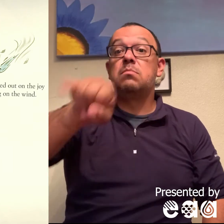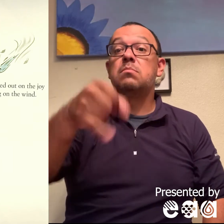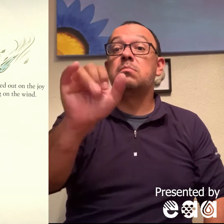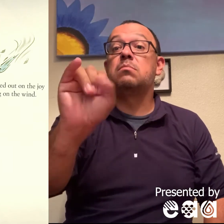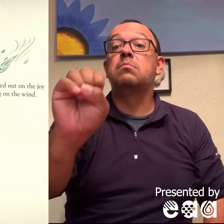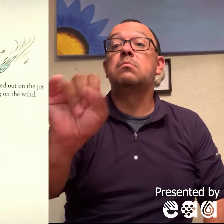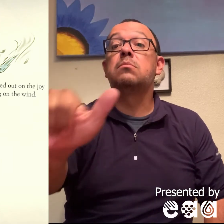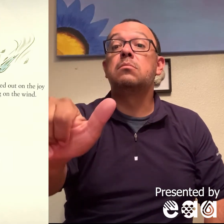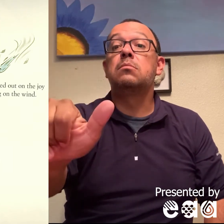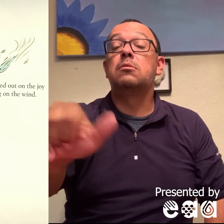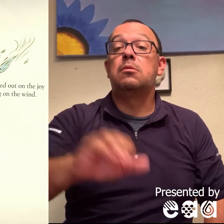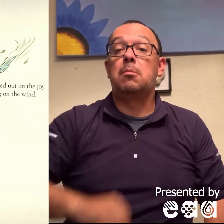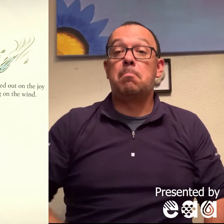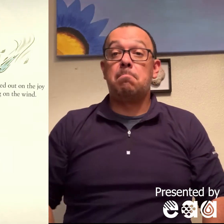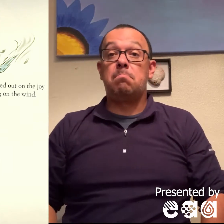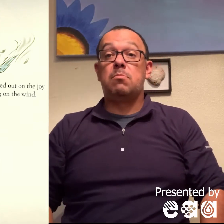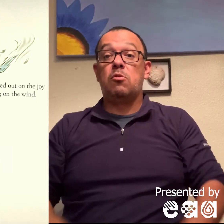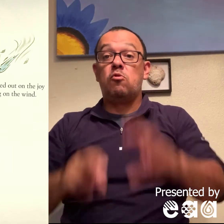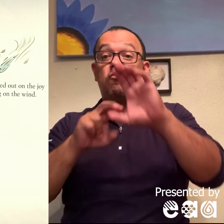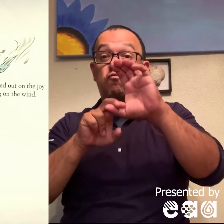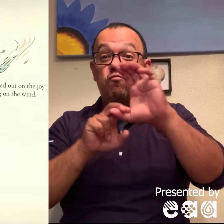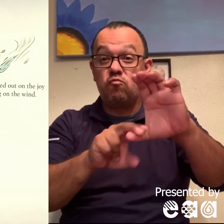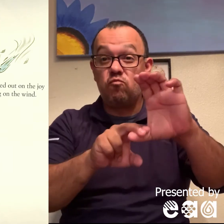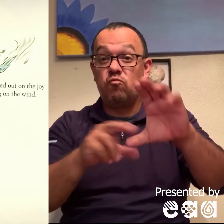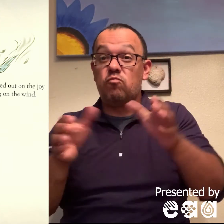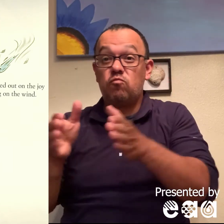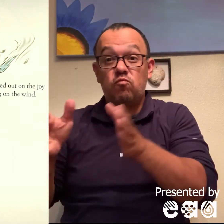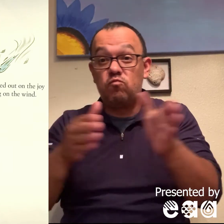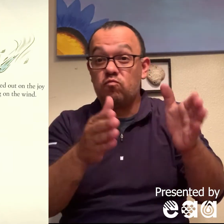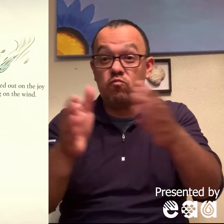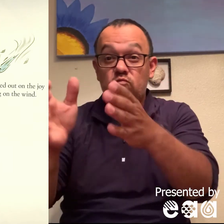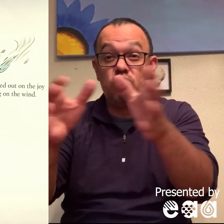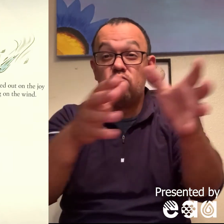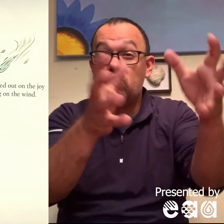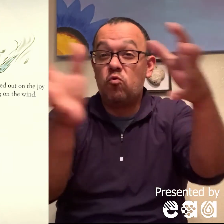the joy of riding on the wind.